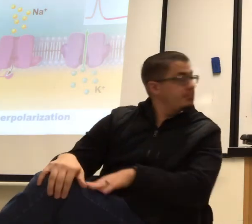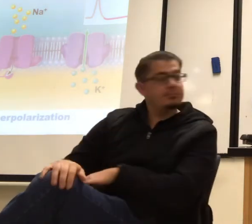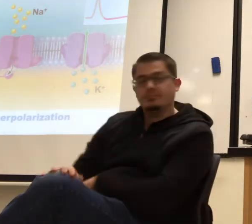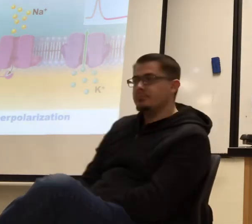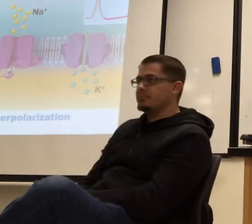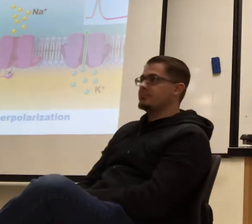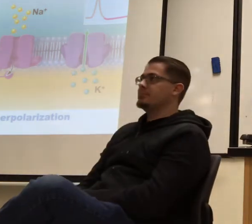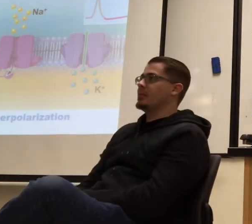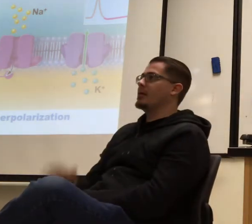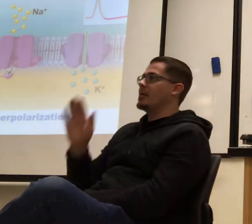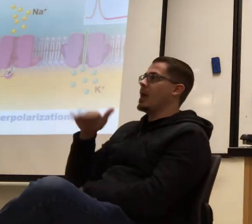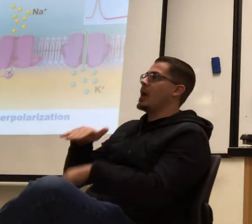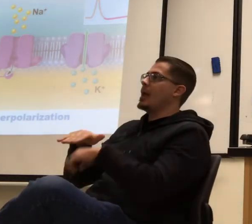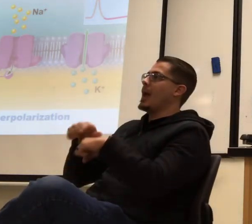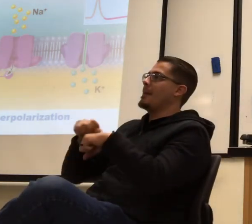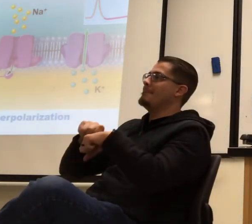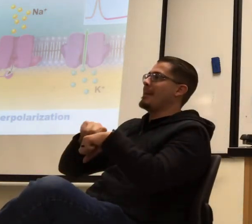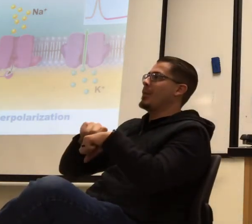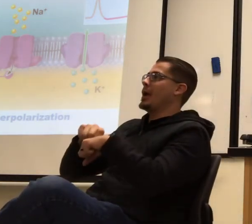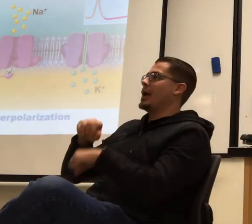returns membrane potential